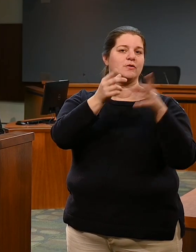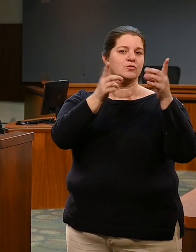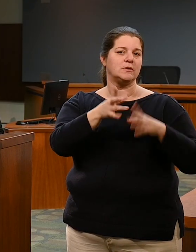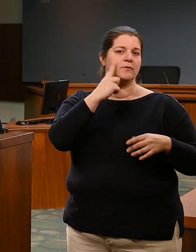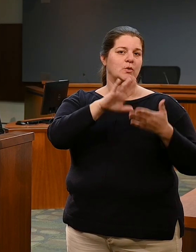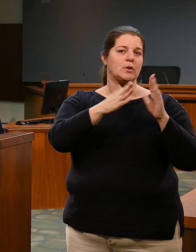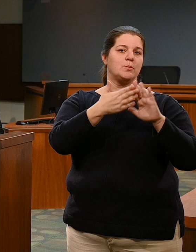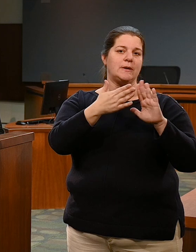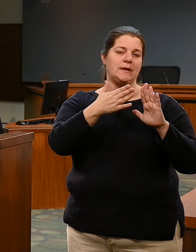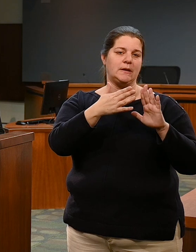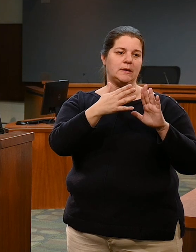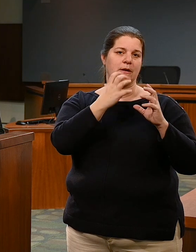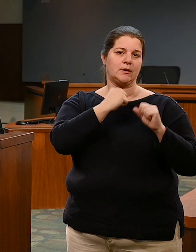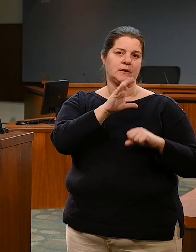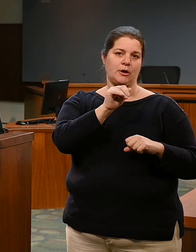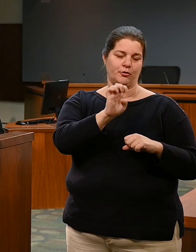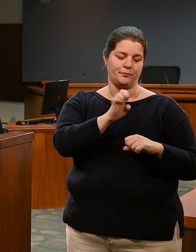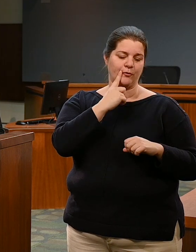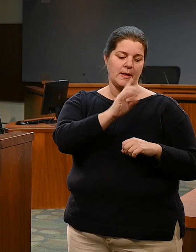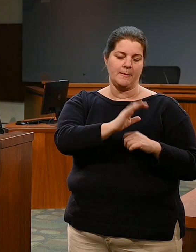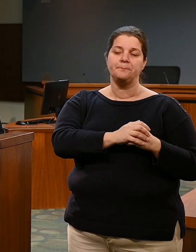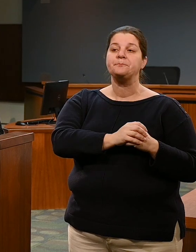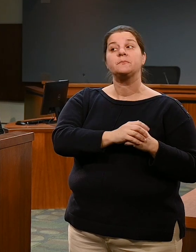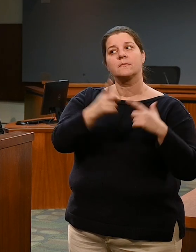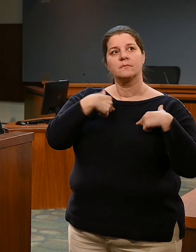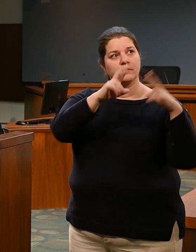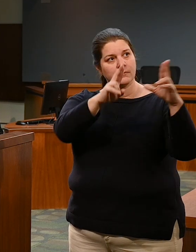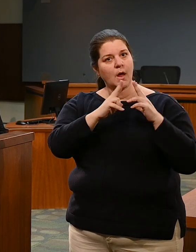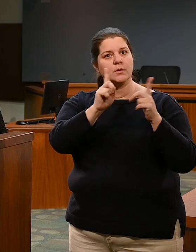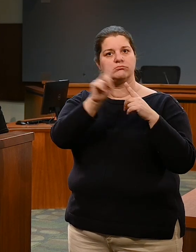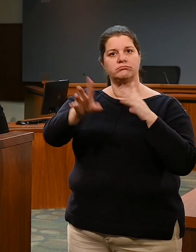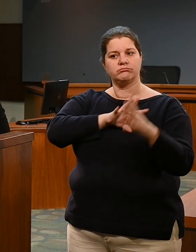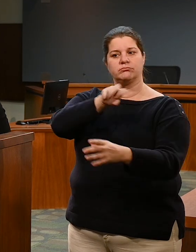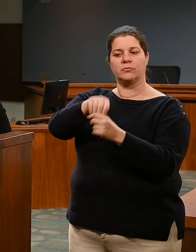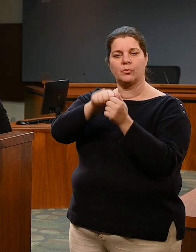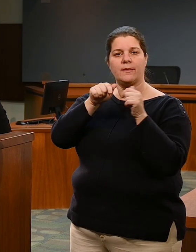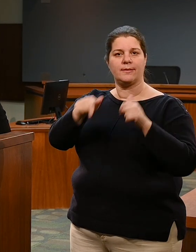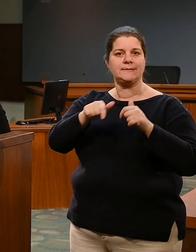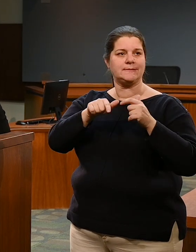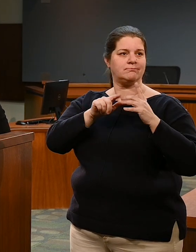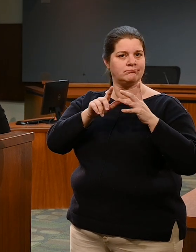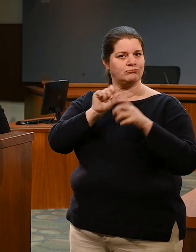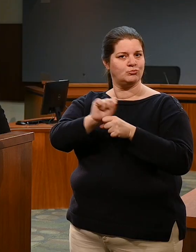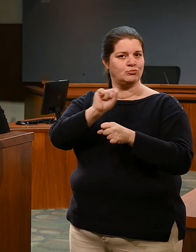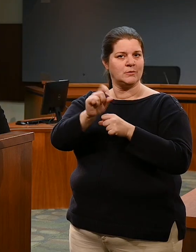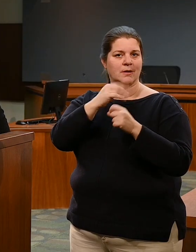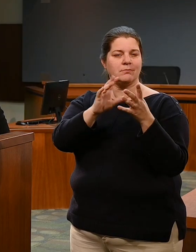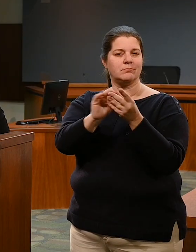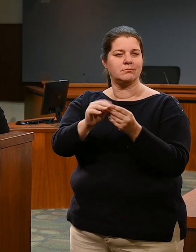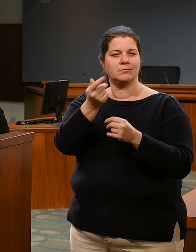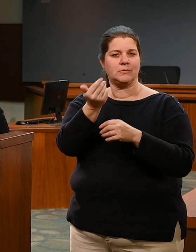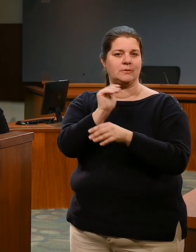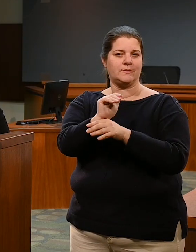Community Care. I am honored to have had the opportunity to contribute to this work and to share a few remarks this evening. This report